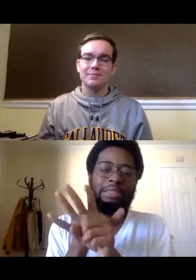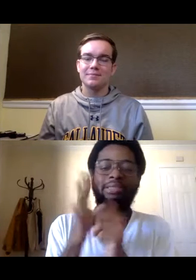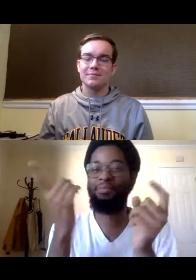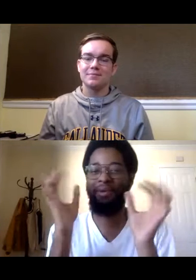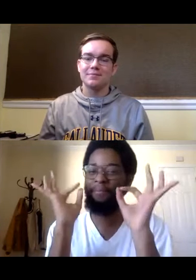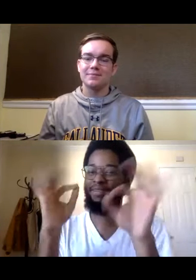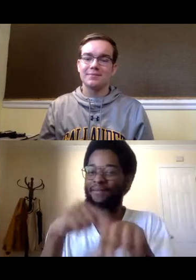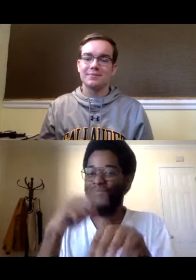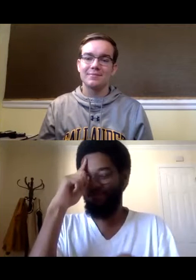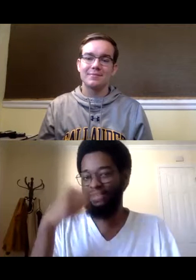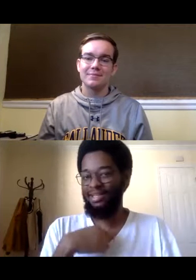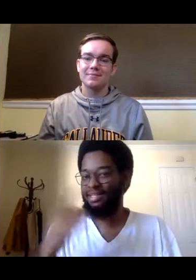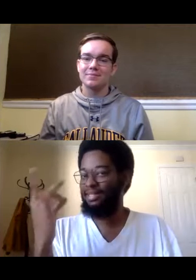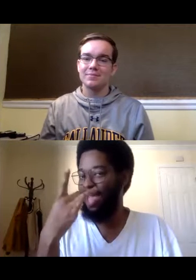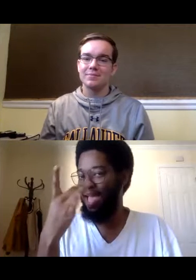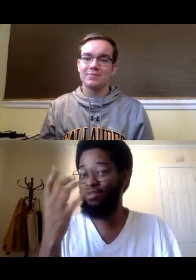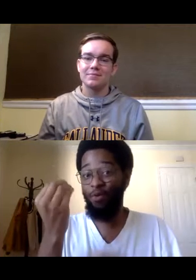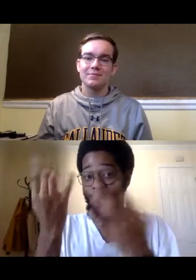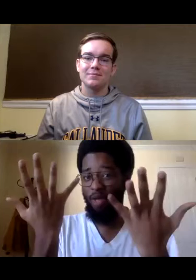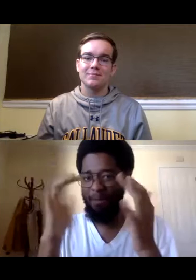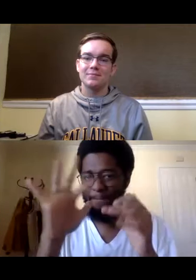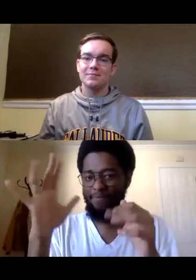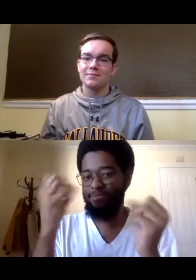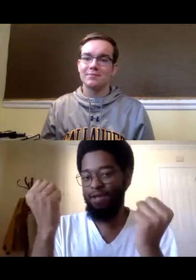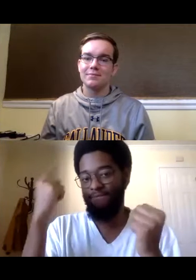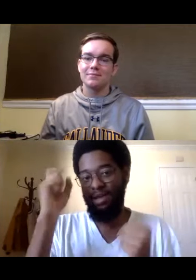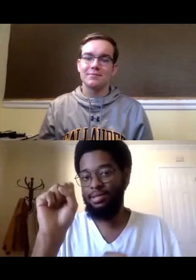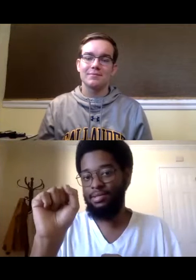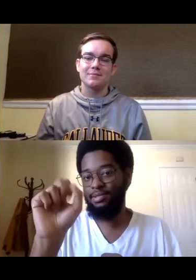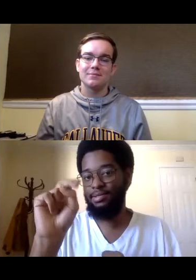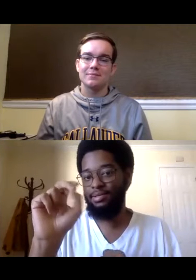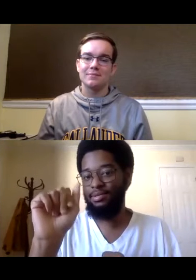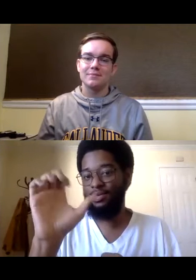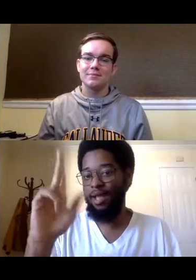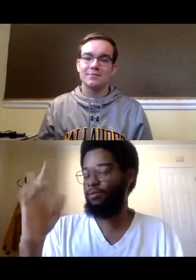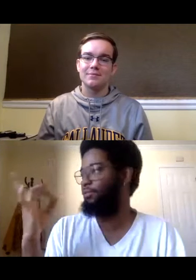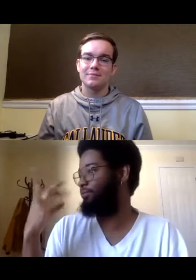And, after relax, after the stress is over, it's person time, perfect time for me is a snack.